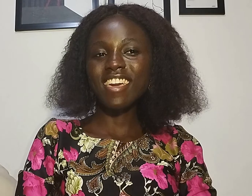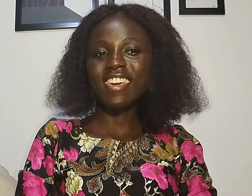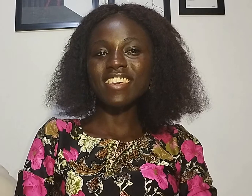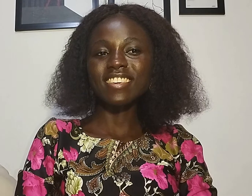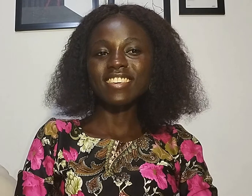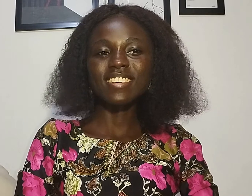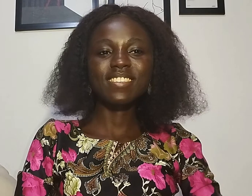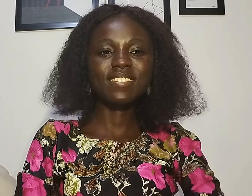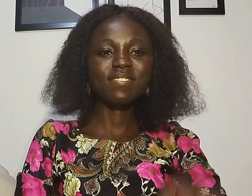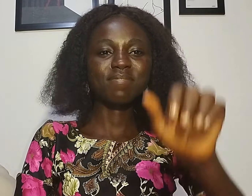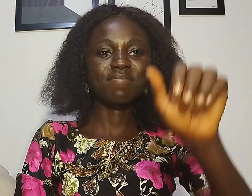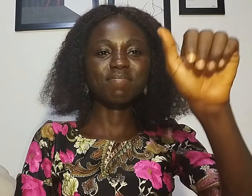A,